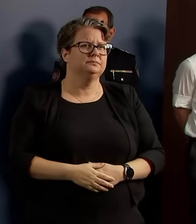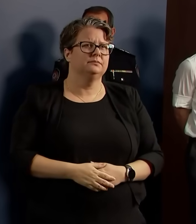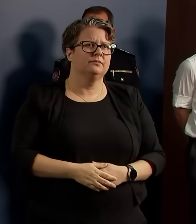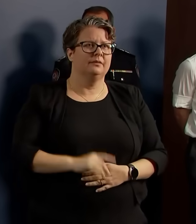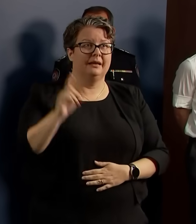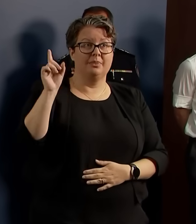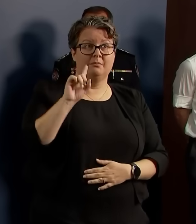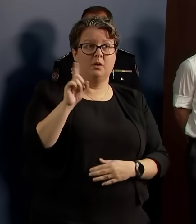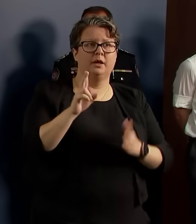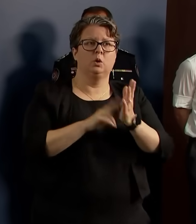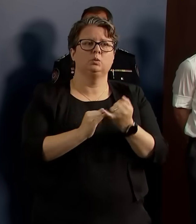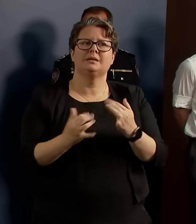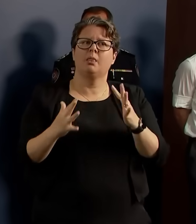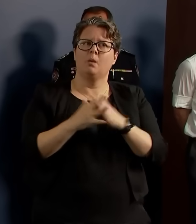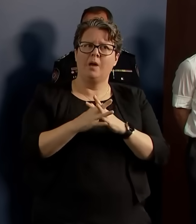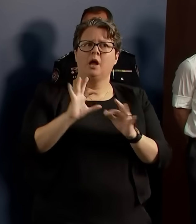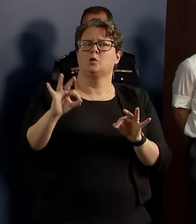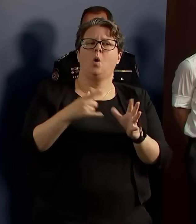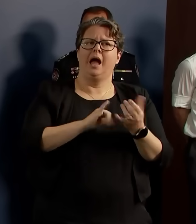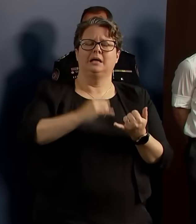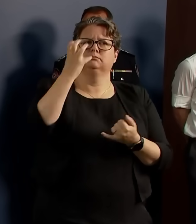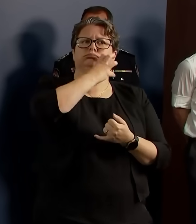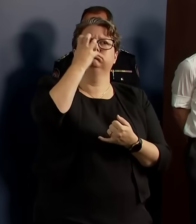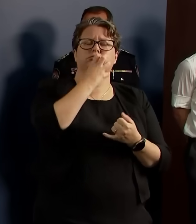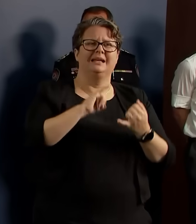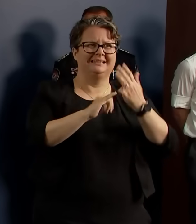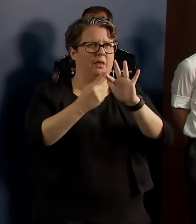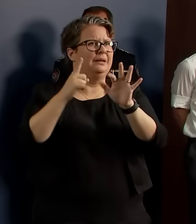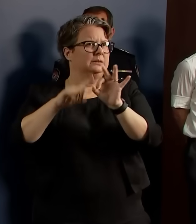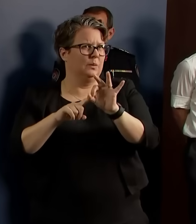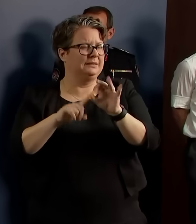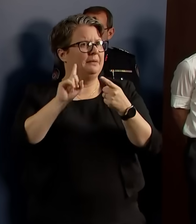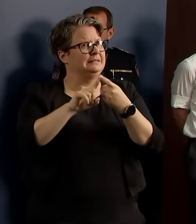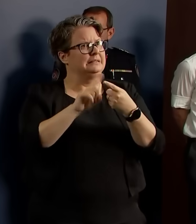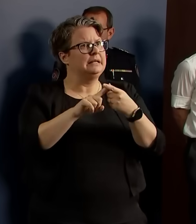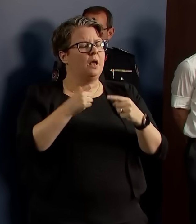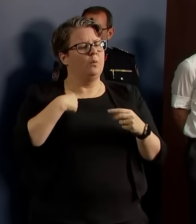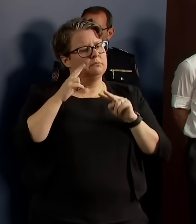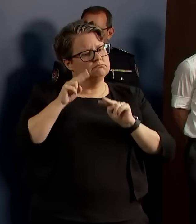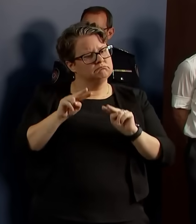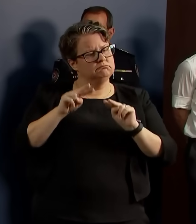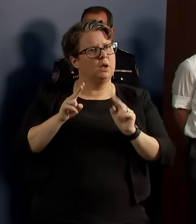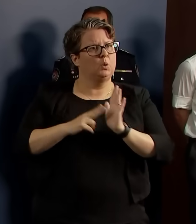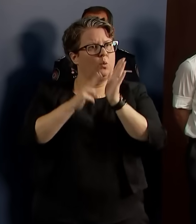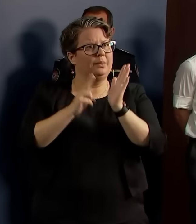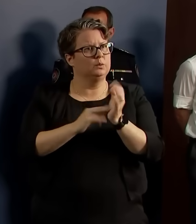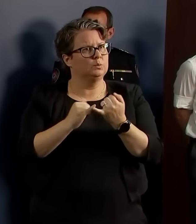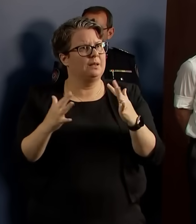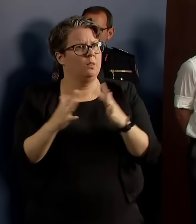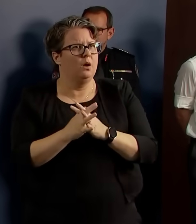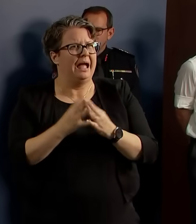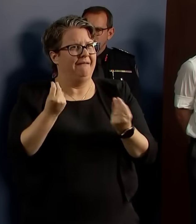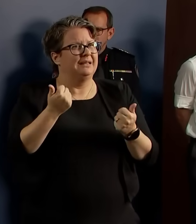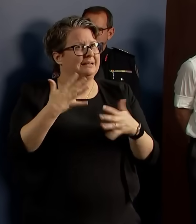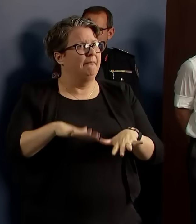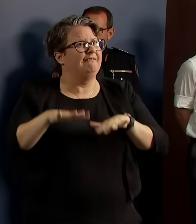fair to say that they're not as serious as what we're seeing in South East Queensland, but there are parts of northern New South Wales that already have some flood